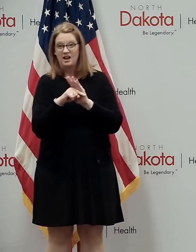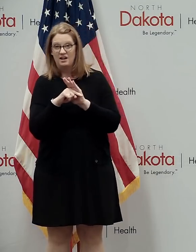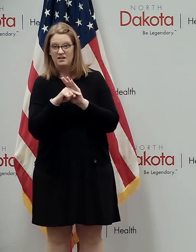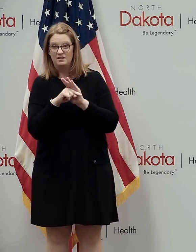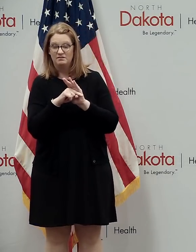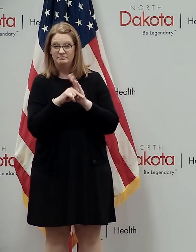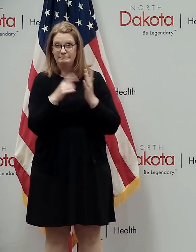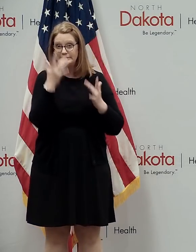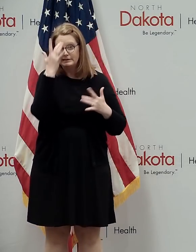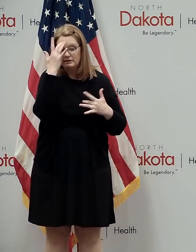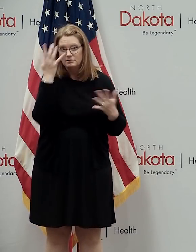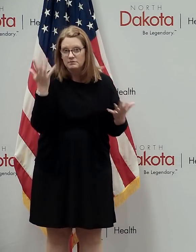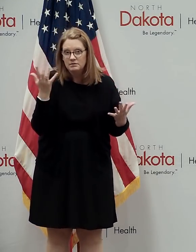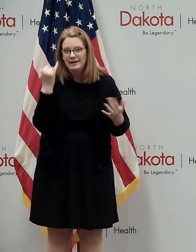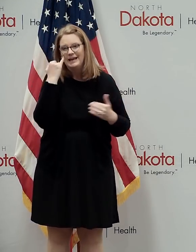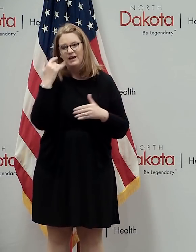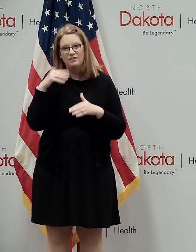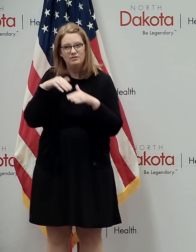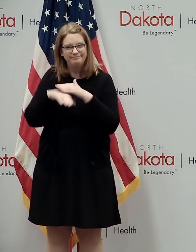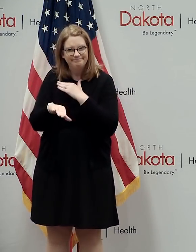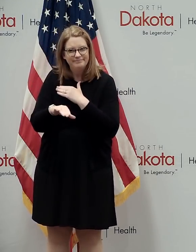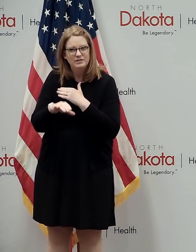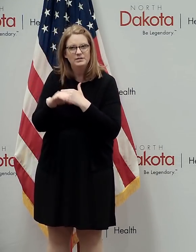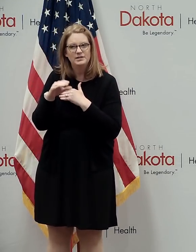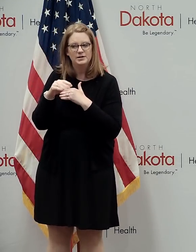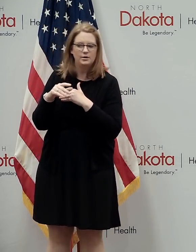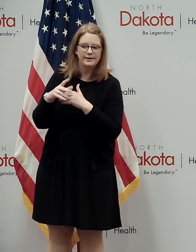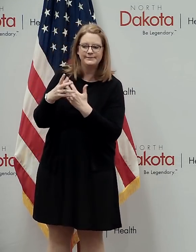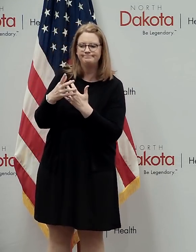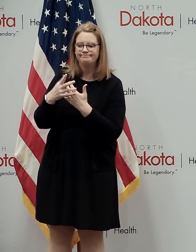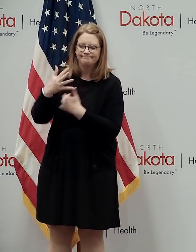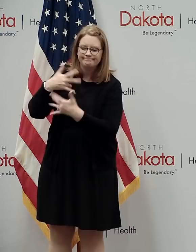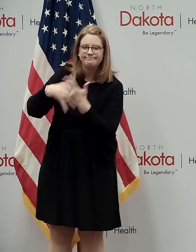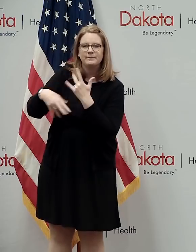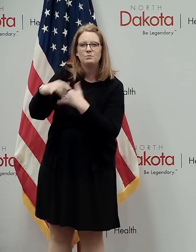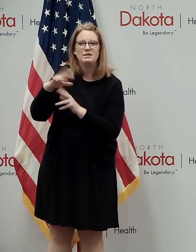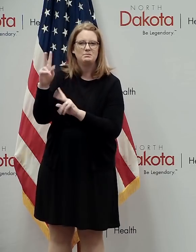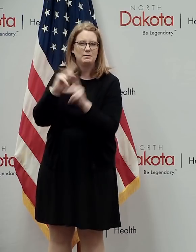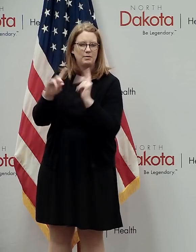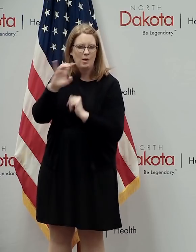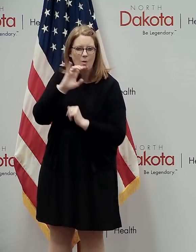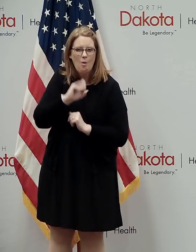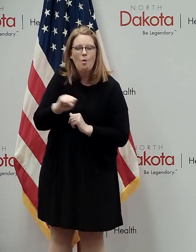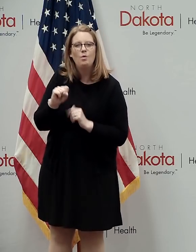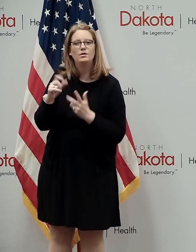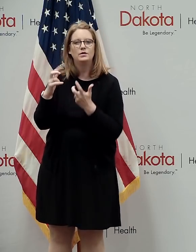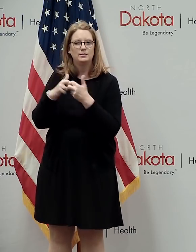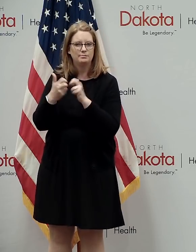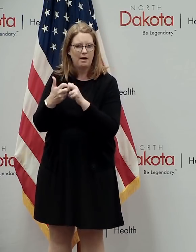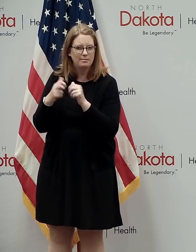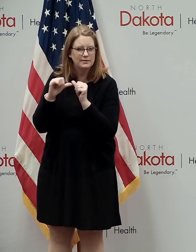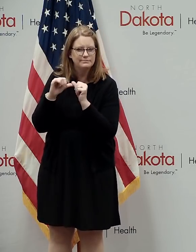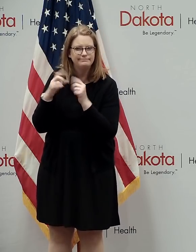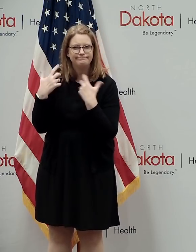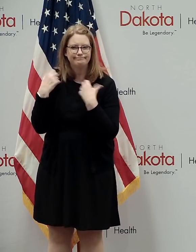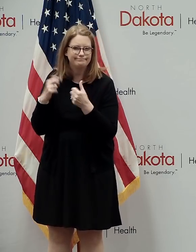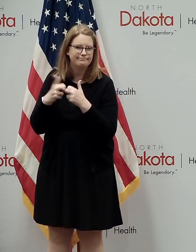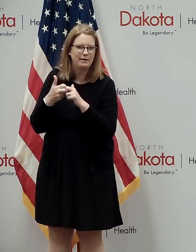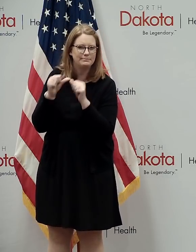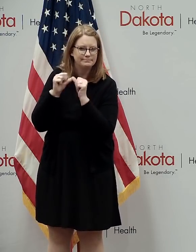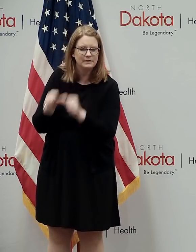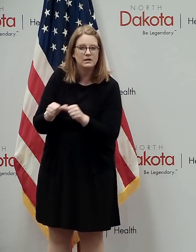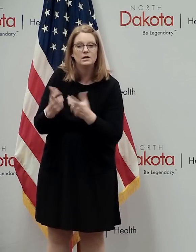have contact with vulnerable populations, take advantage of the multiple free testing opportunities when